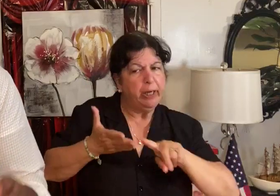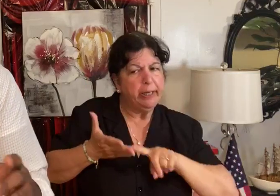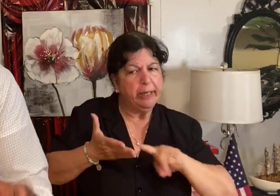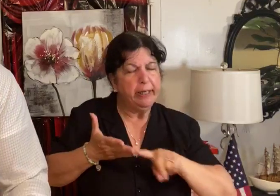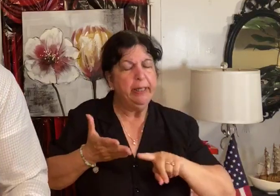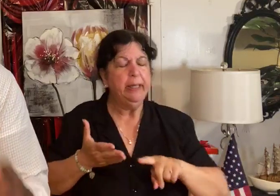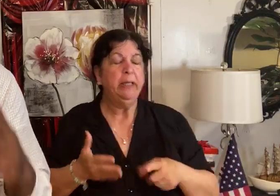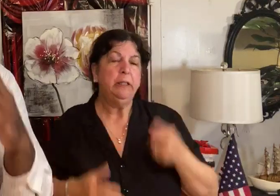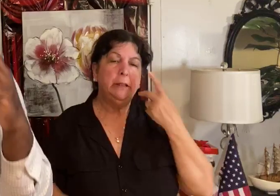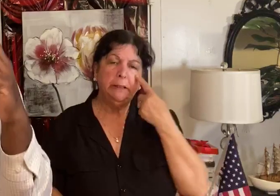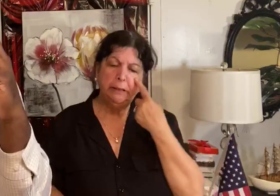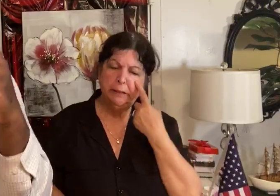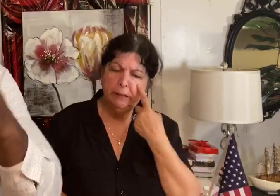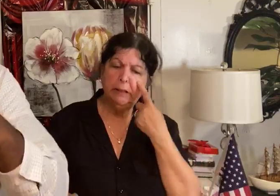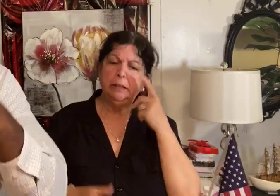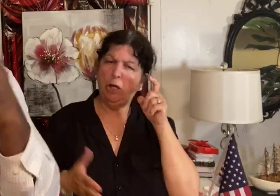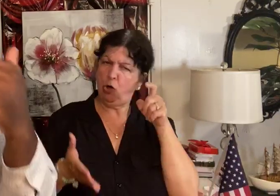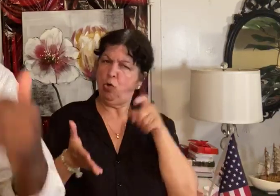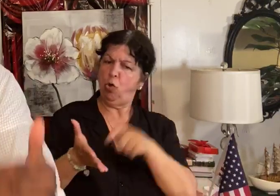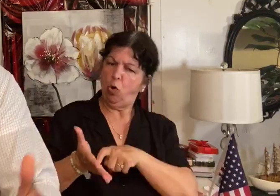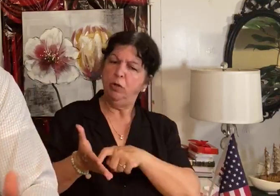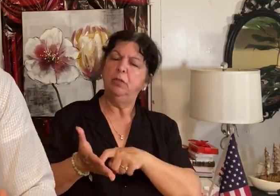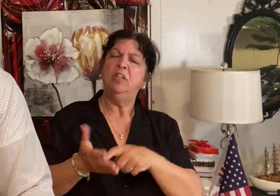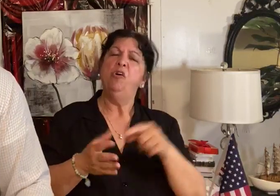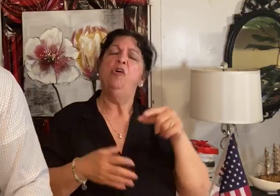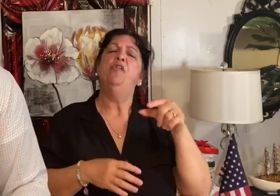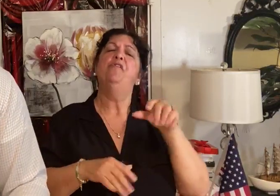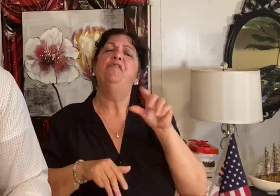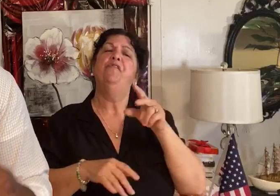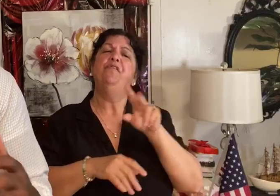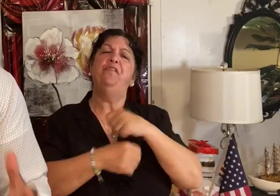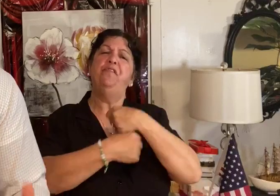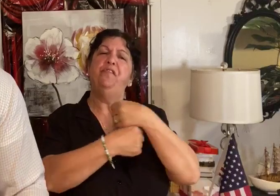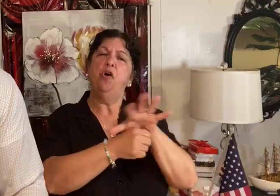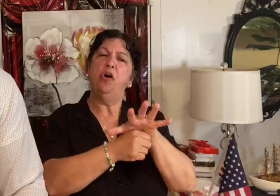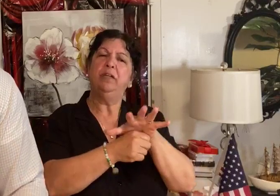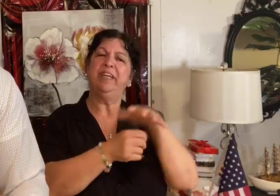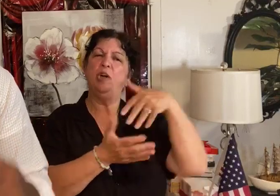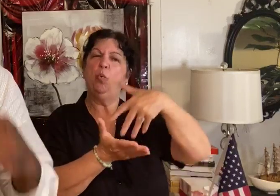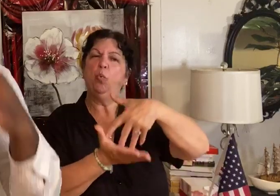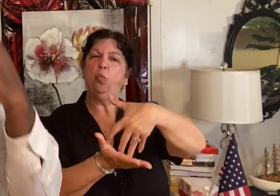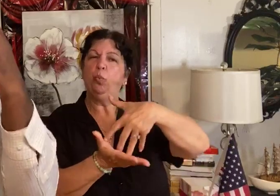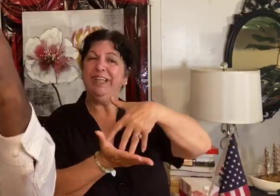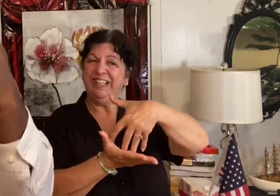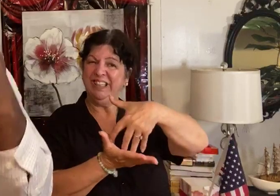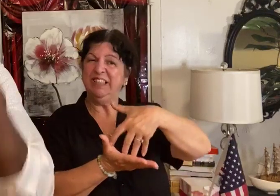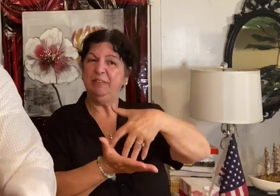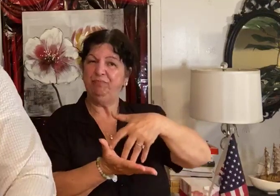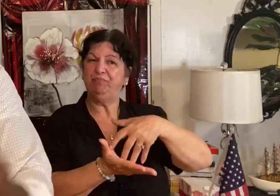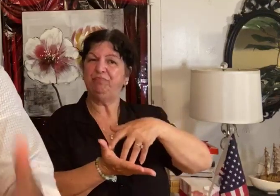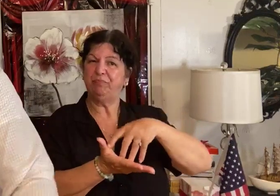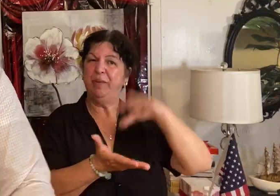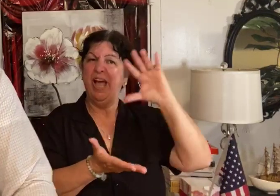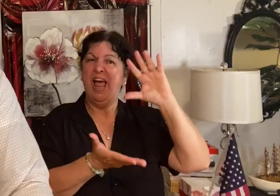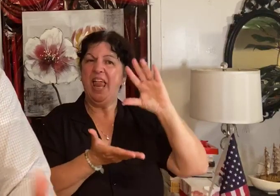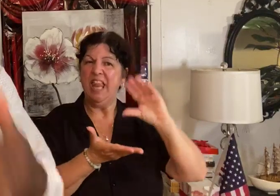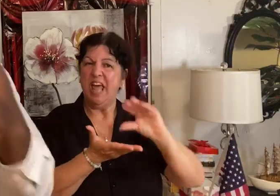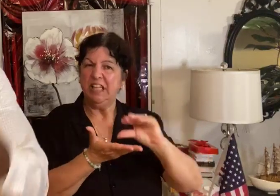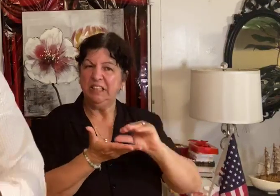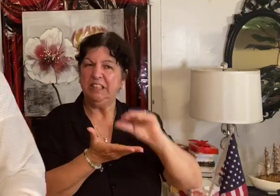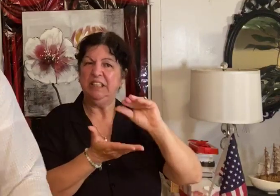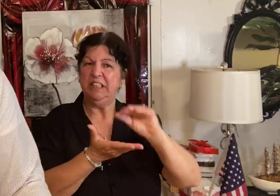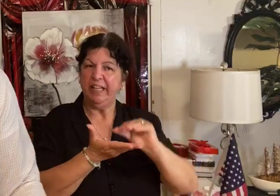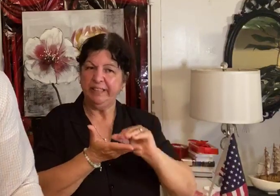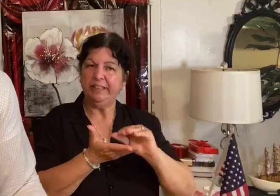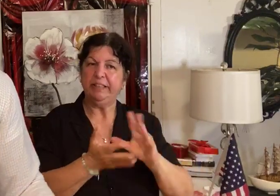are seeing that even the virus is weakening. This is looking good. We hope for a continued trend